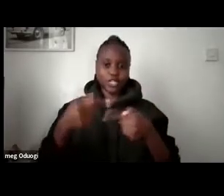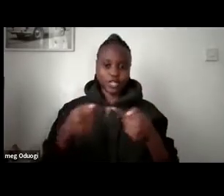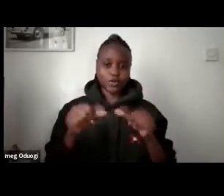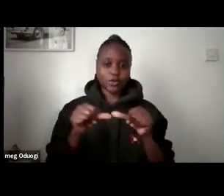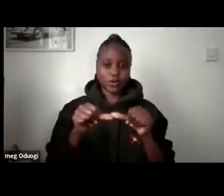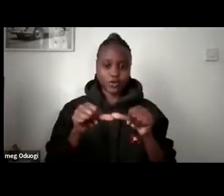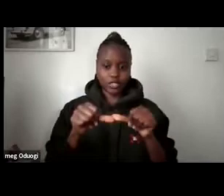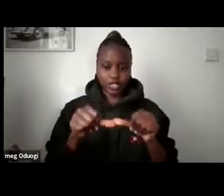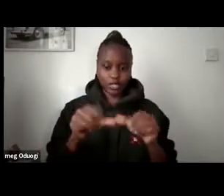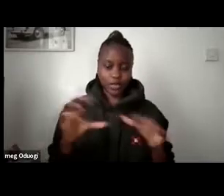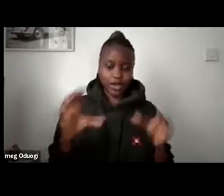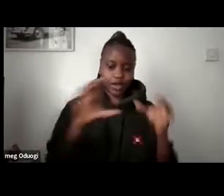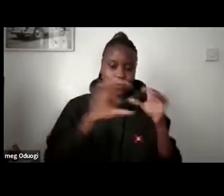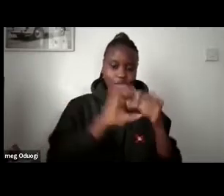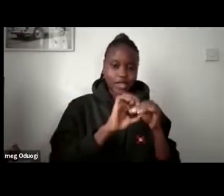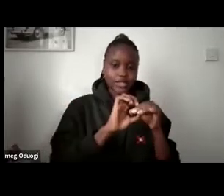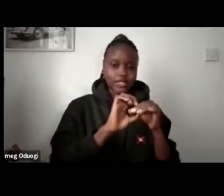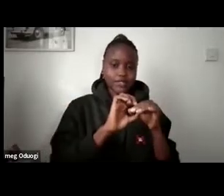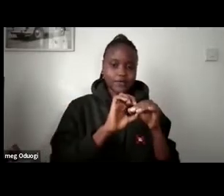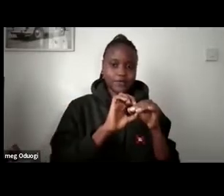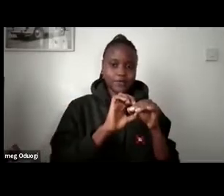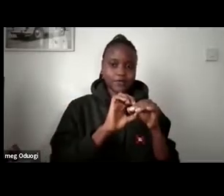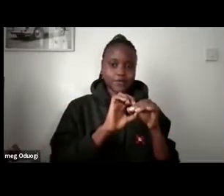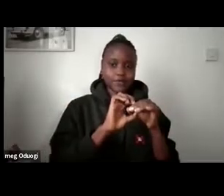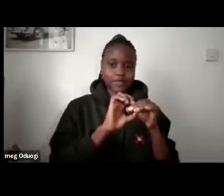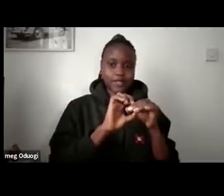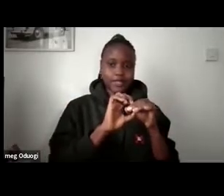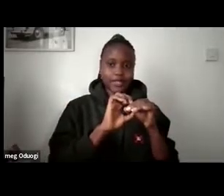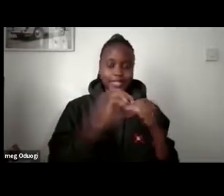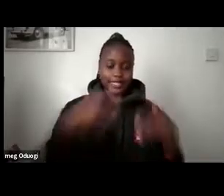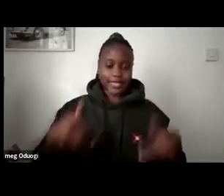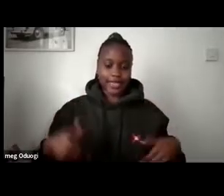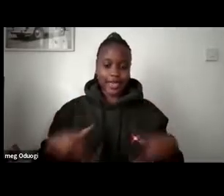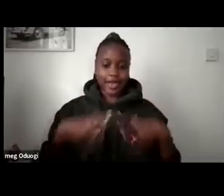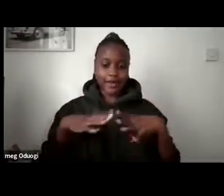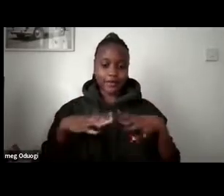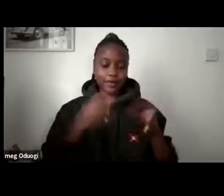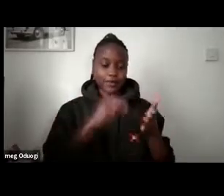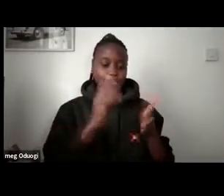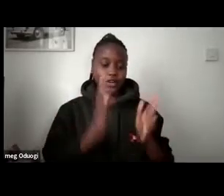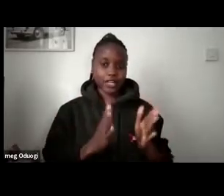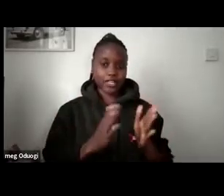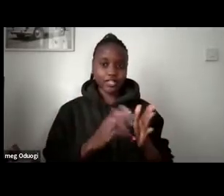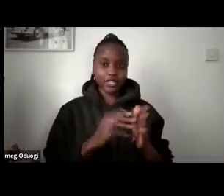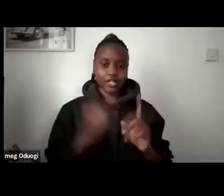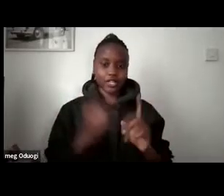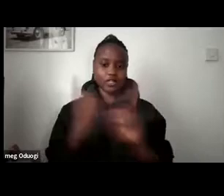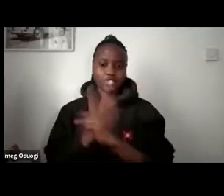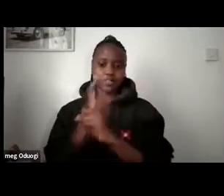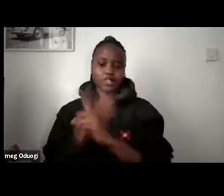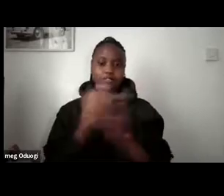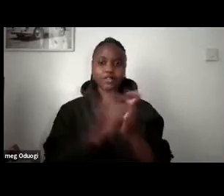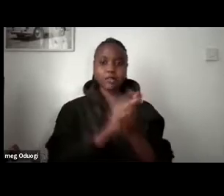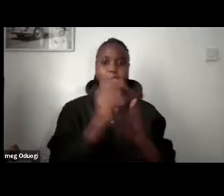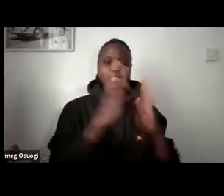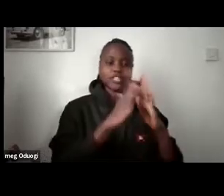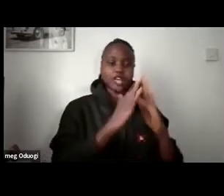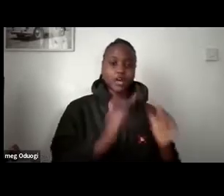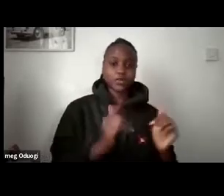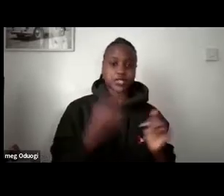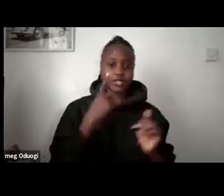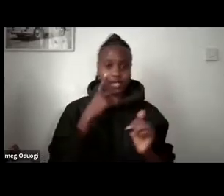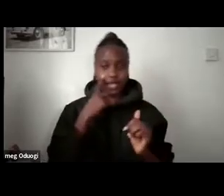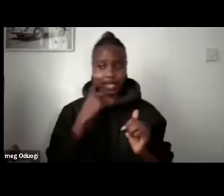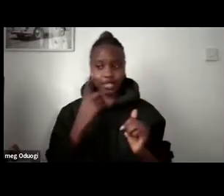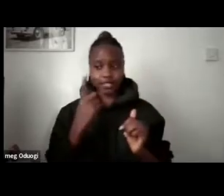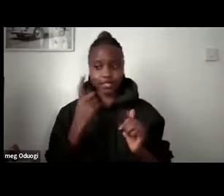connect these young writers to various publishing houses so they can see their